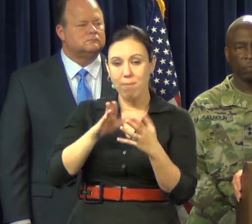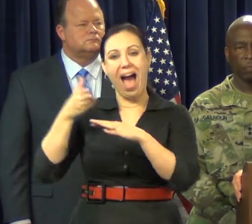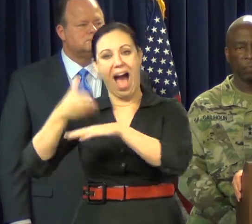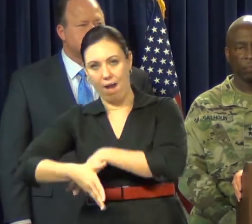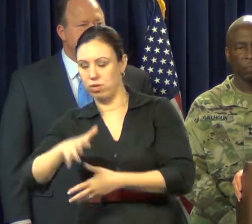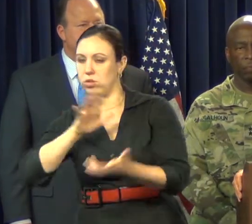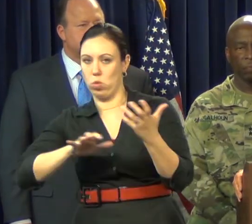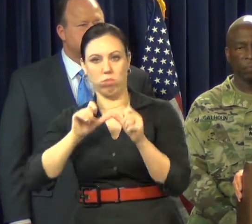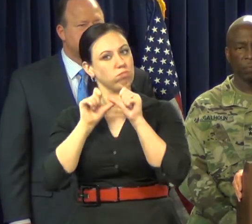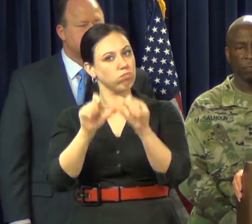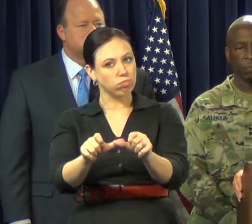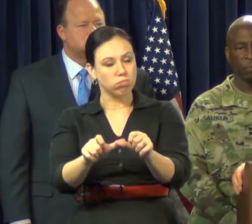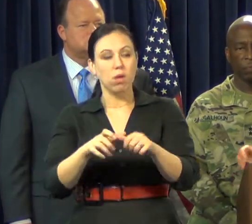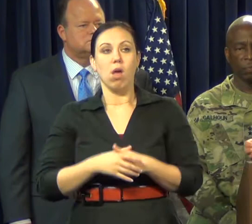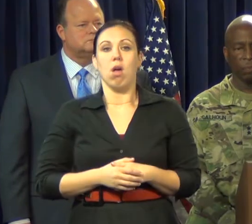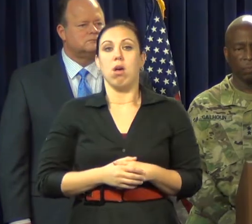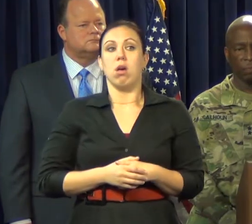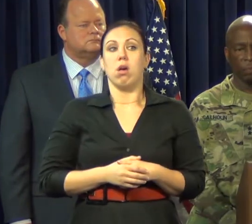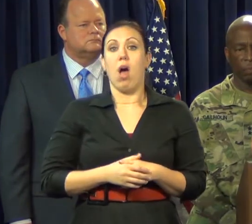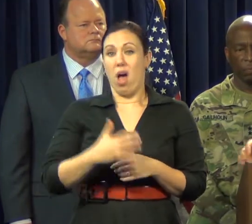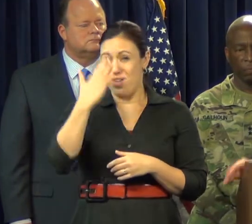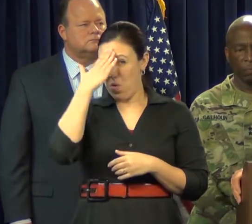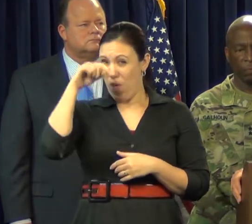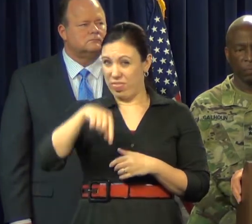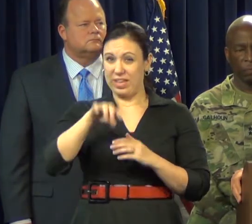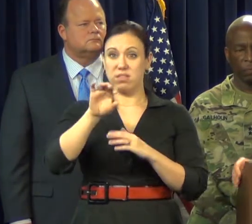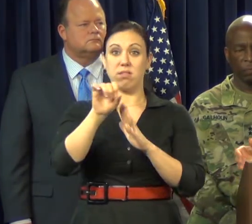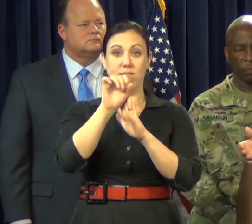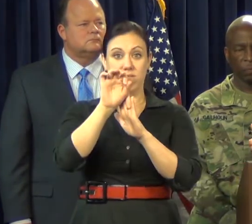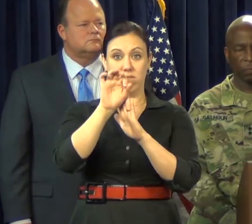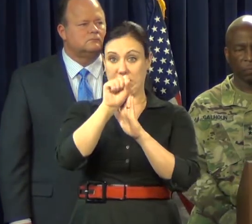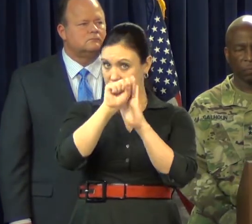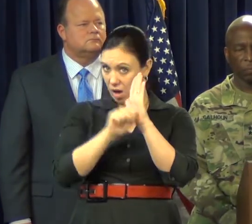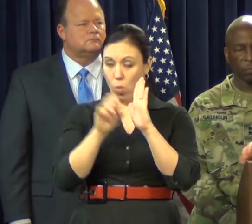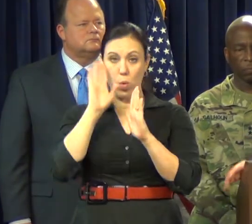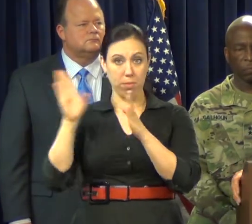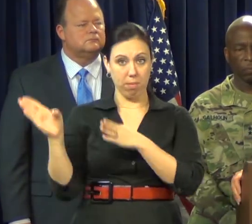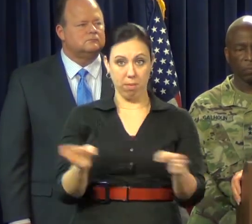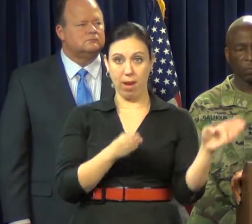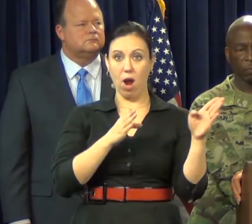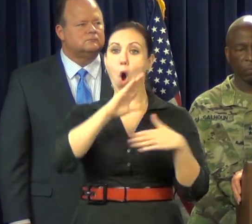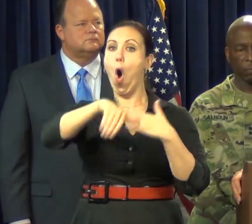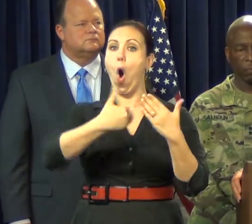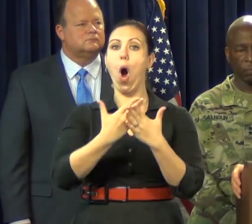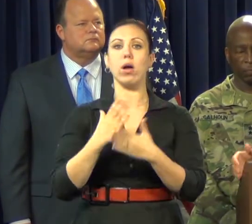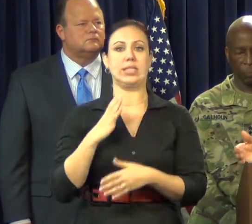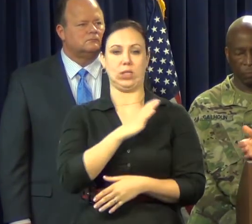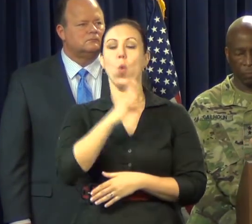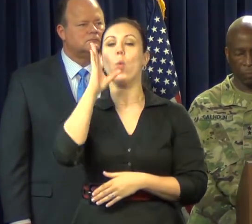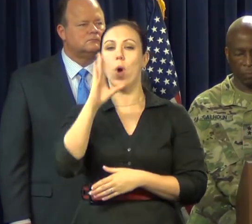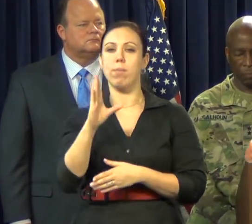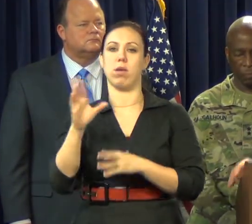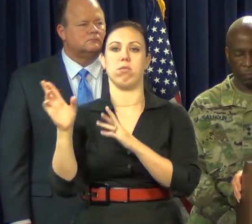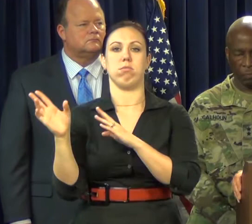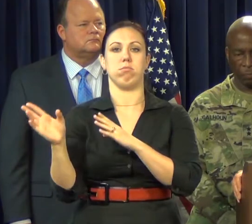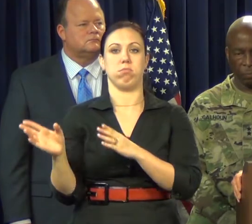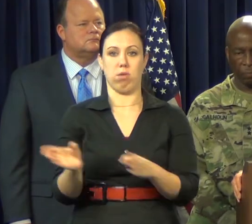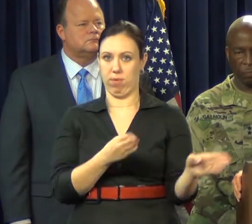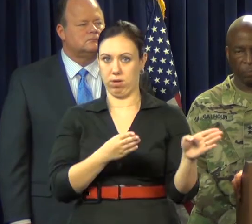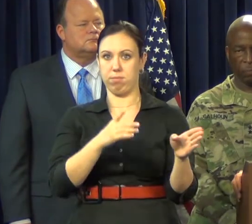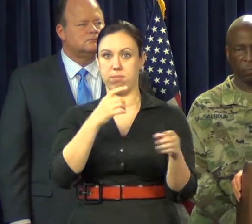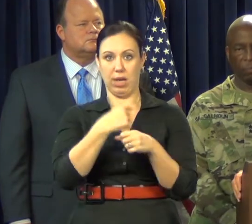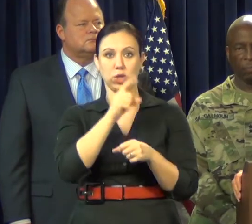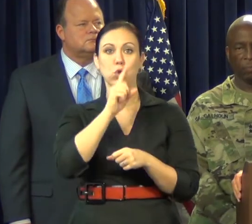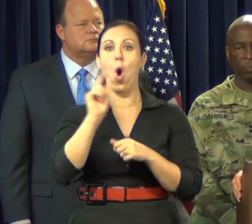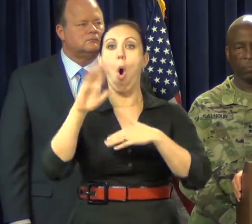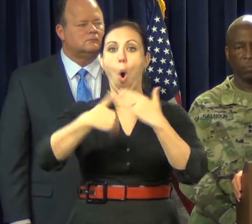rapidly as possible. So I know this state's going to get prepared. All of the citizens will be prepared. We have to make sure all of our visitors